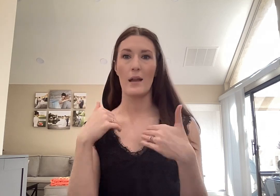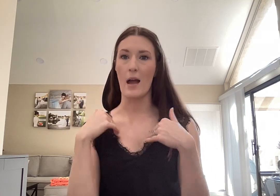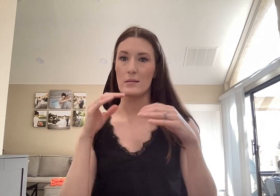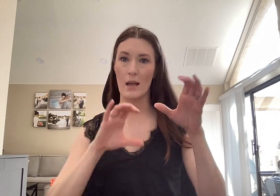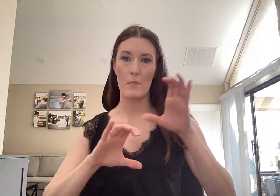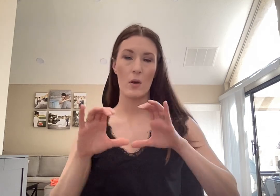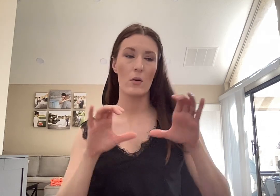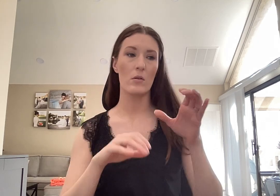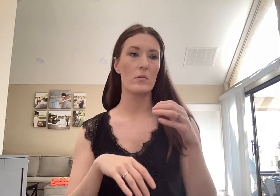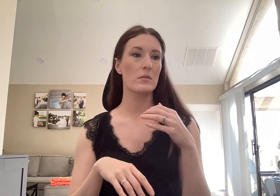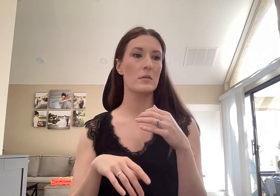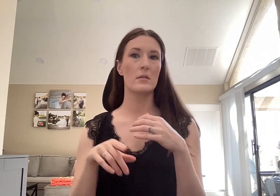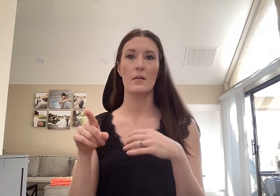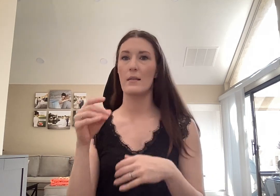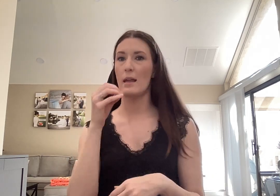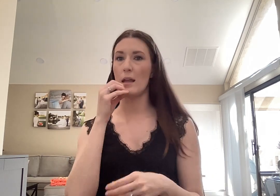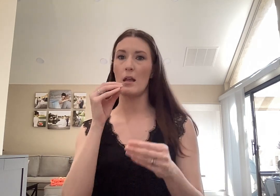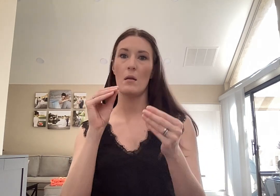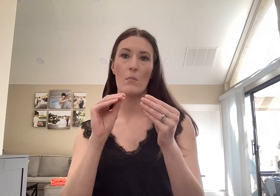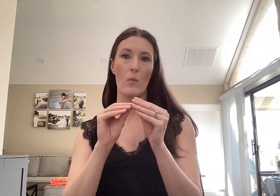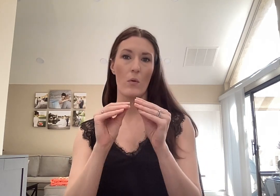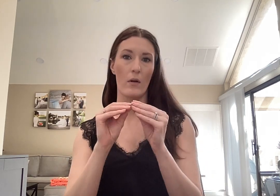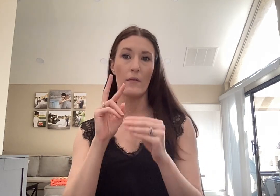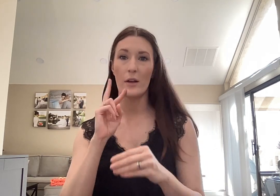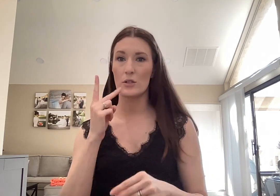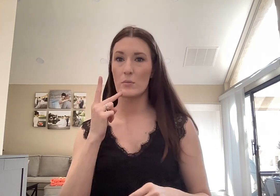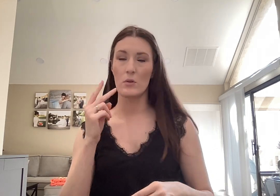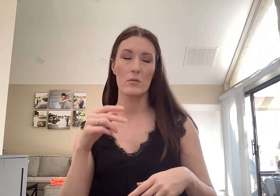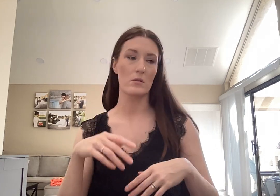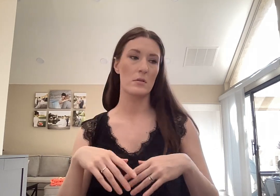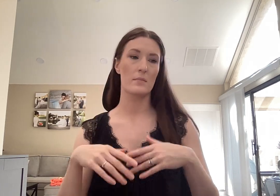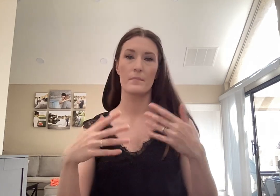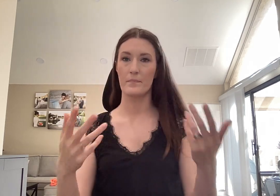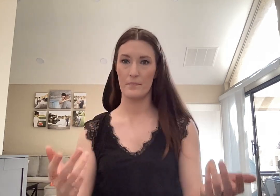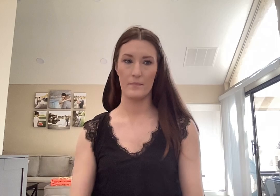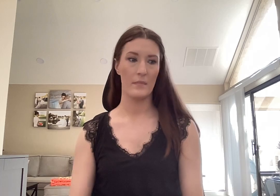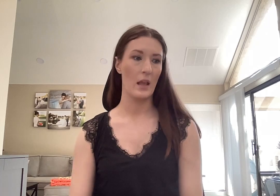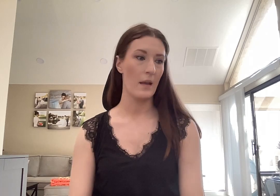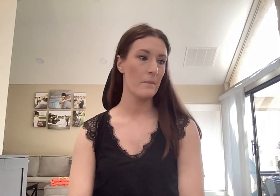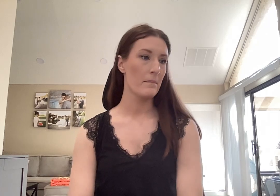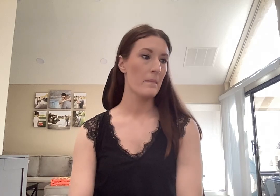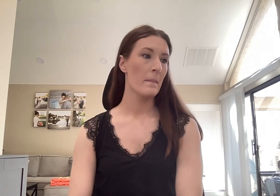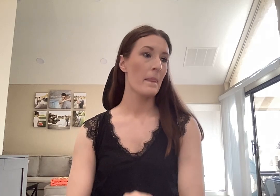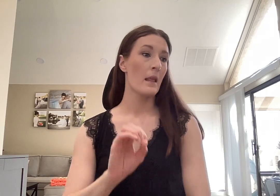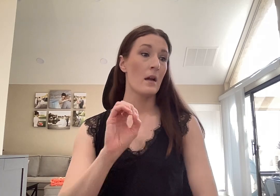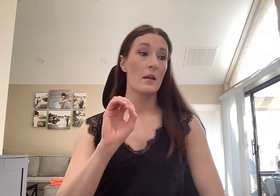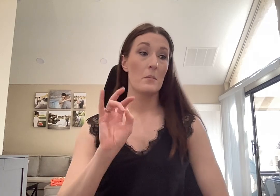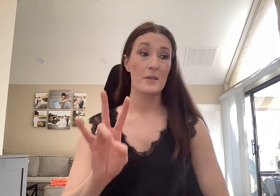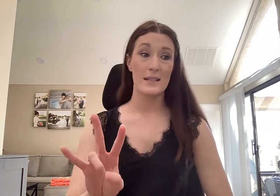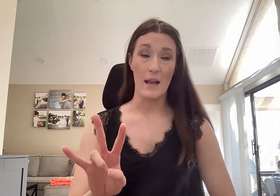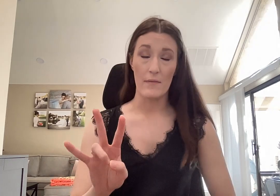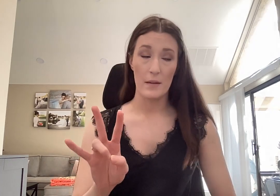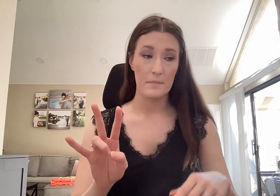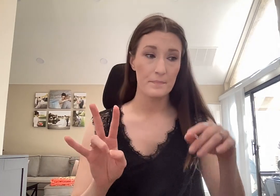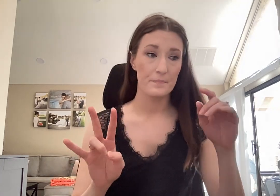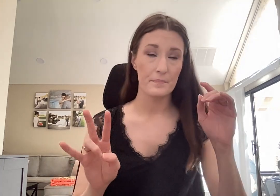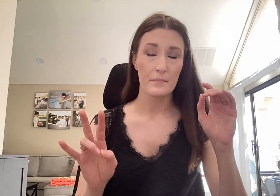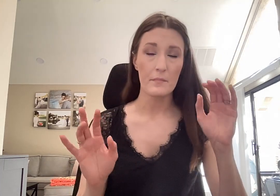has chemicals. They eat more vegetables. Okay. Number 7,